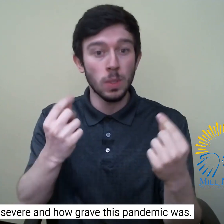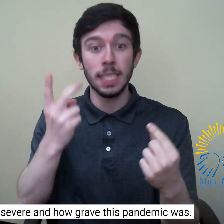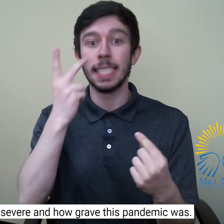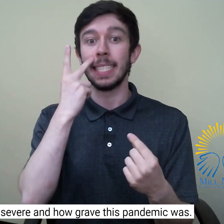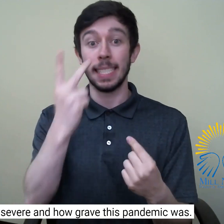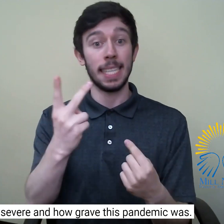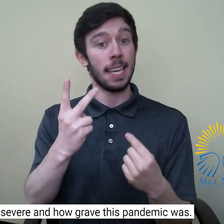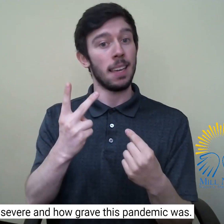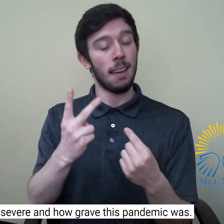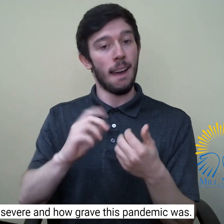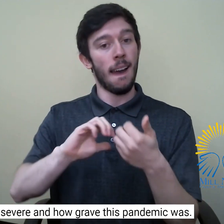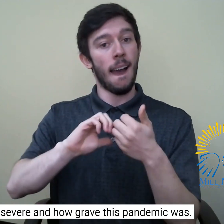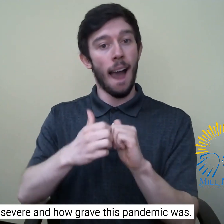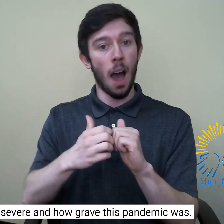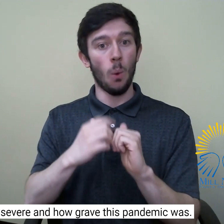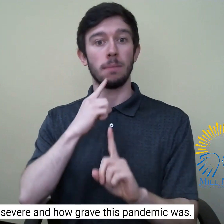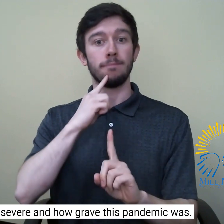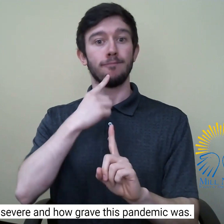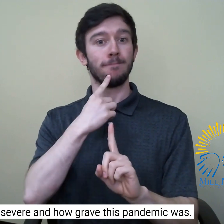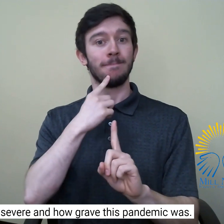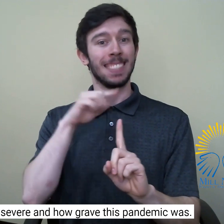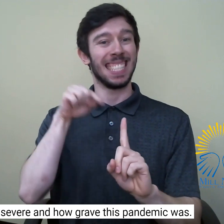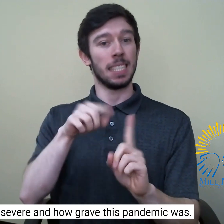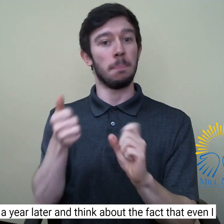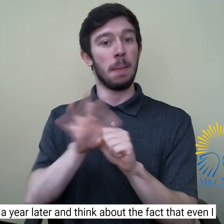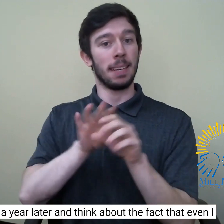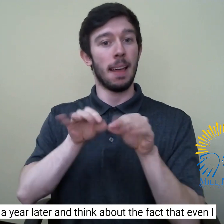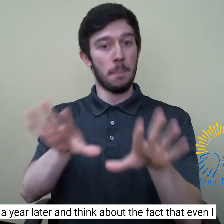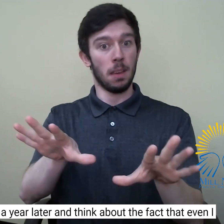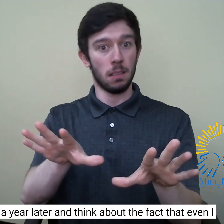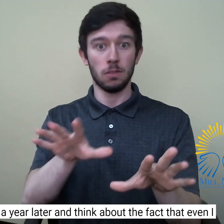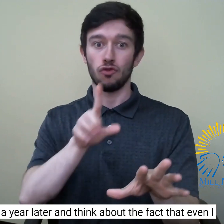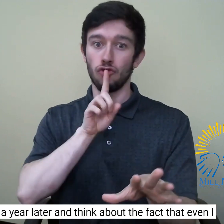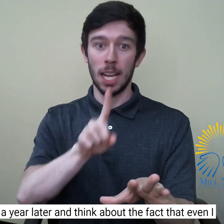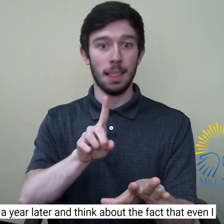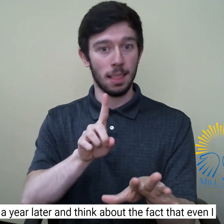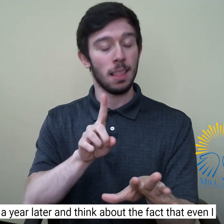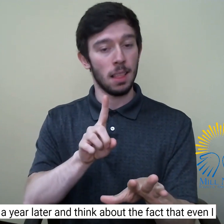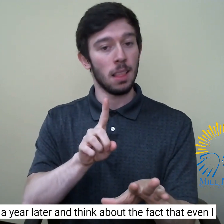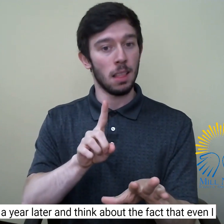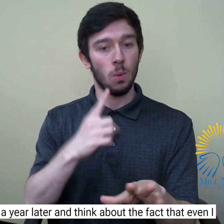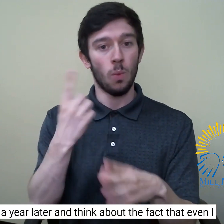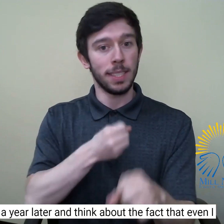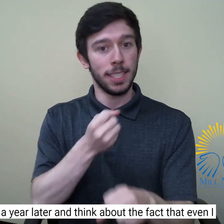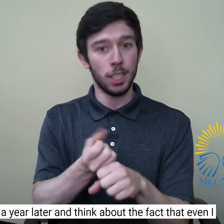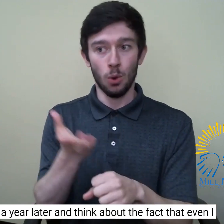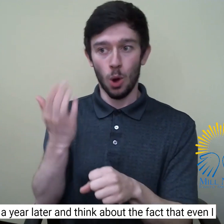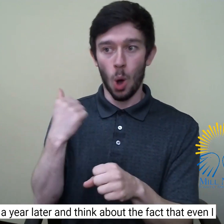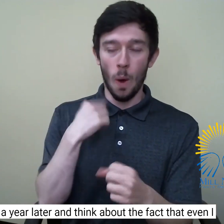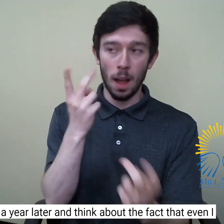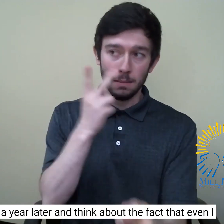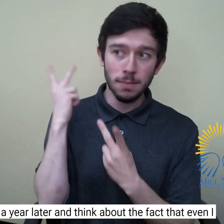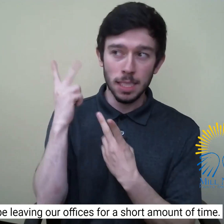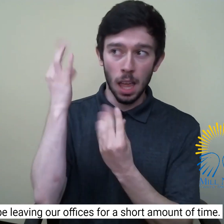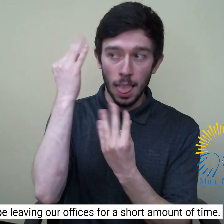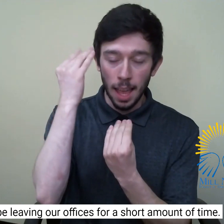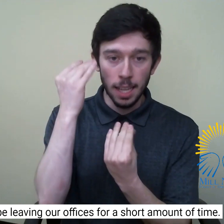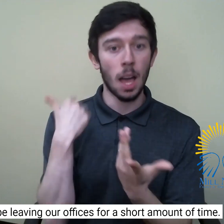how severe and how grave this pandemic was. I look back nearly a year later and think about the fact that even I thought we would be leaving